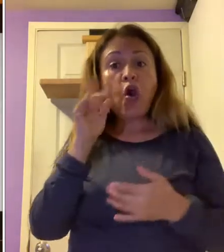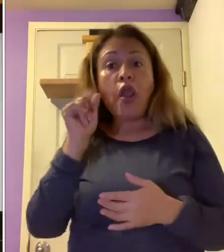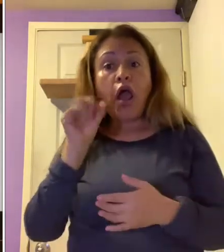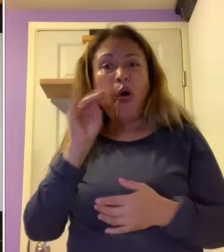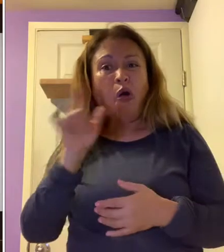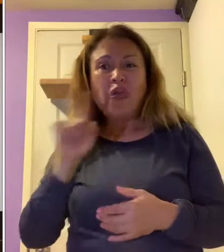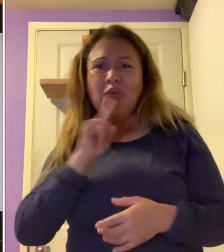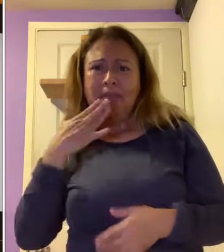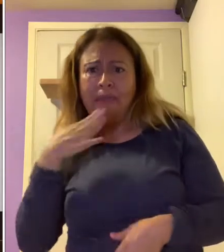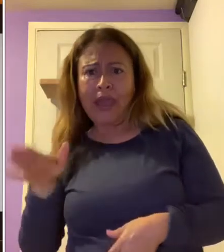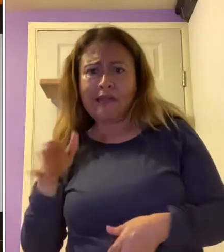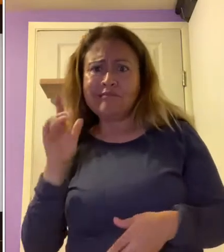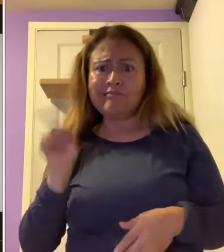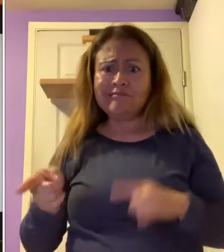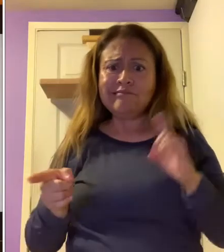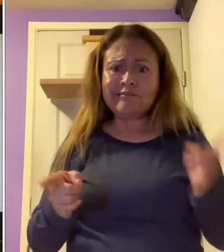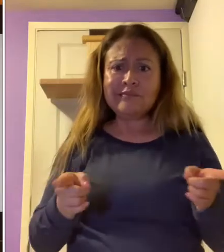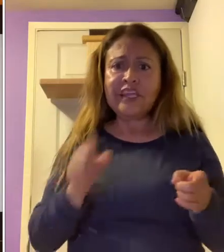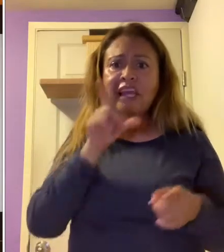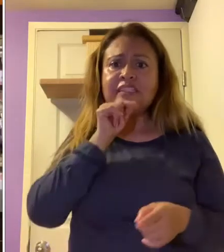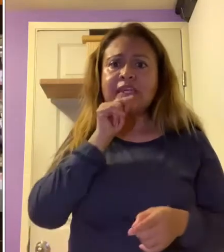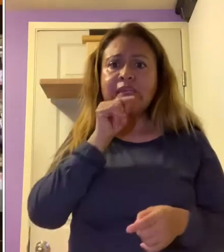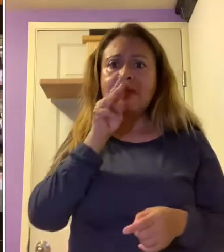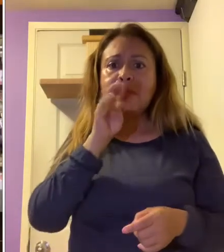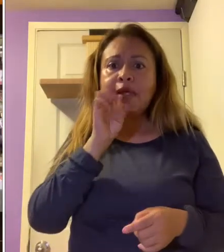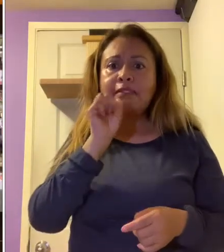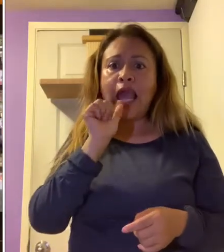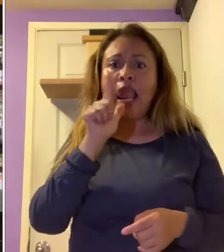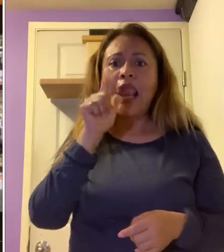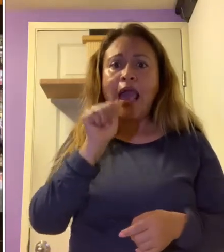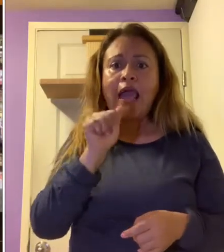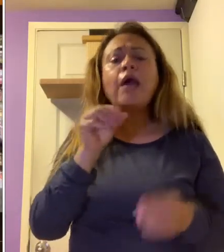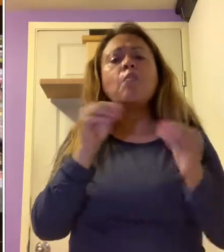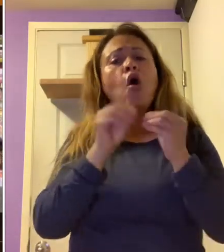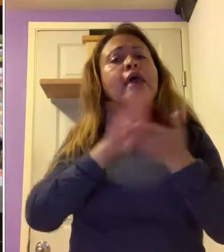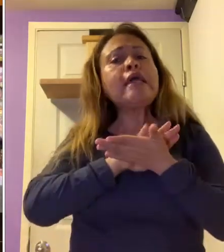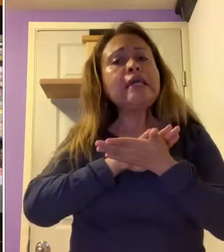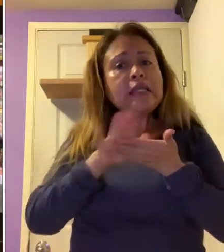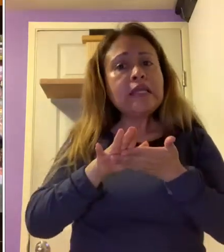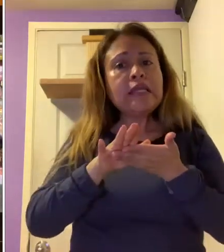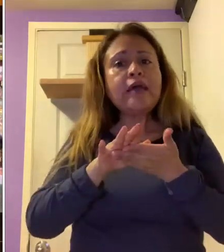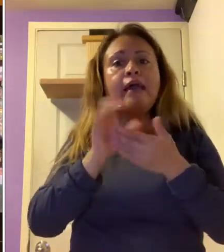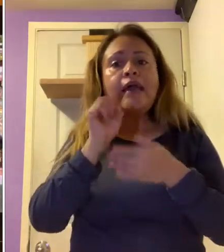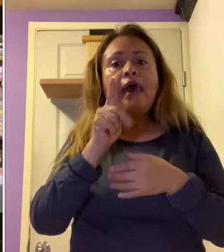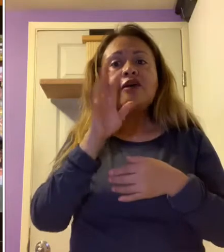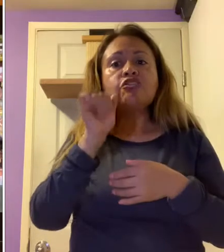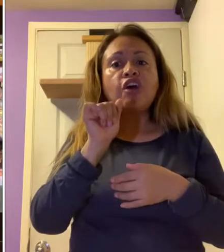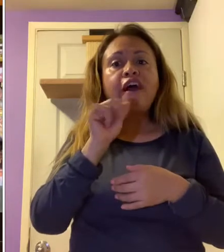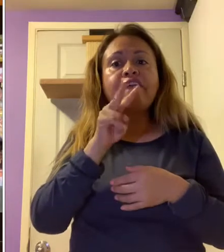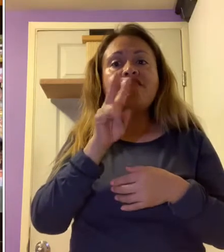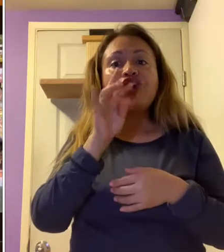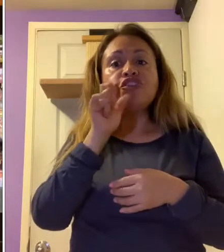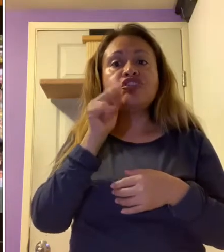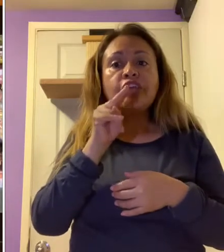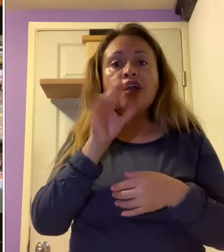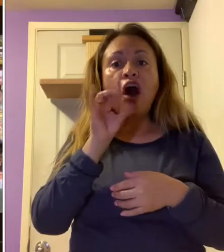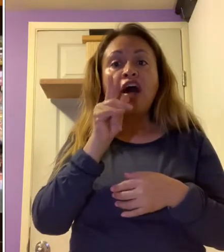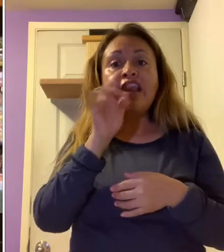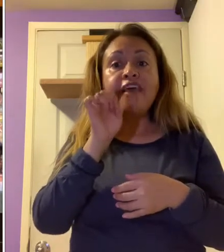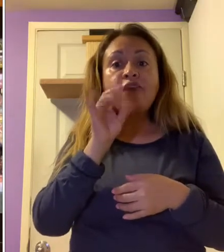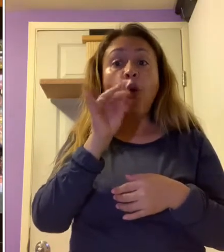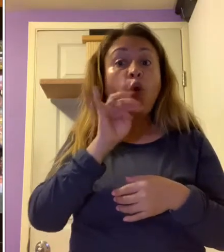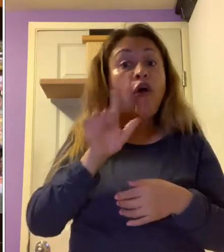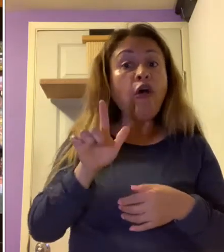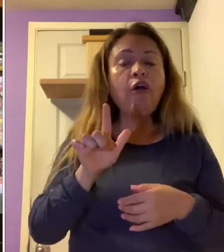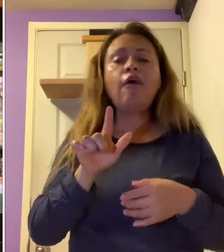using canola oil, which is really bad. And this one, the chicken tikka masala, looks like it is cleaner. They're using extra virgin olive oil. I wish